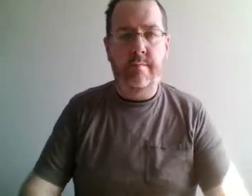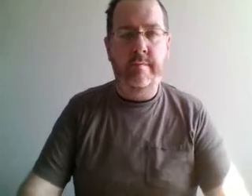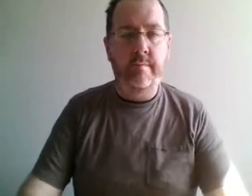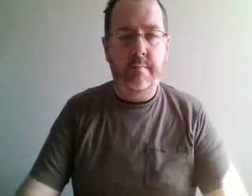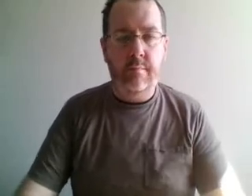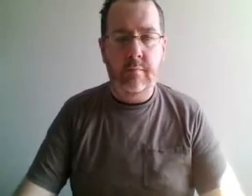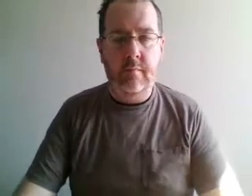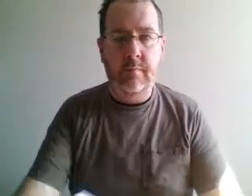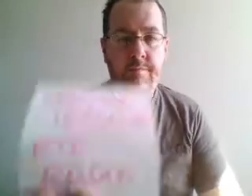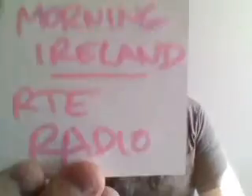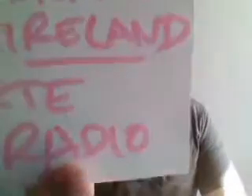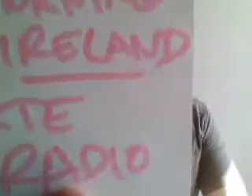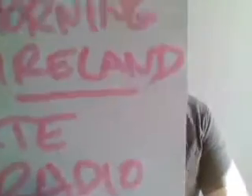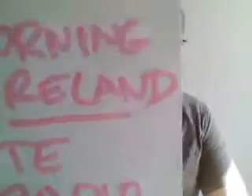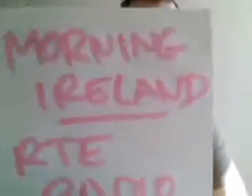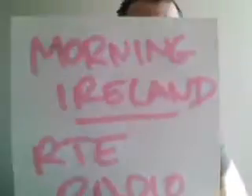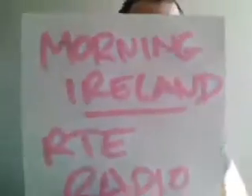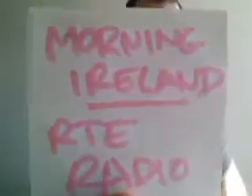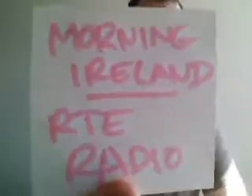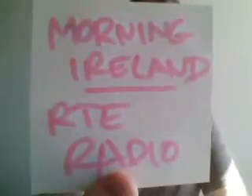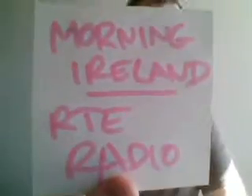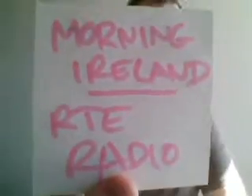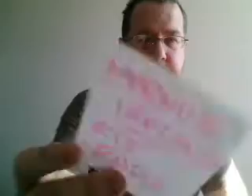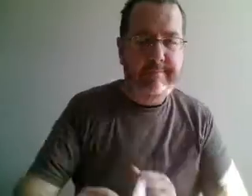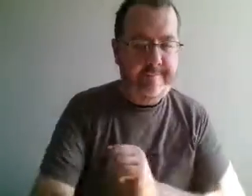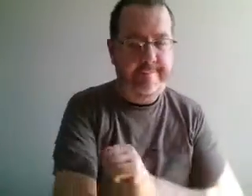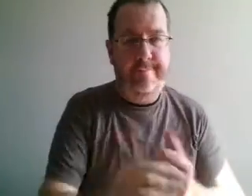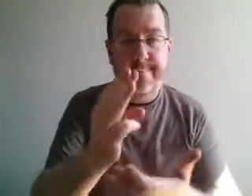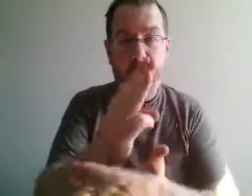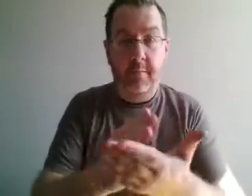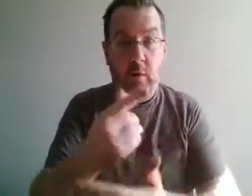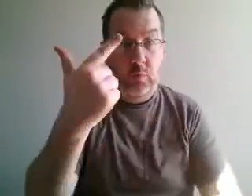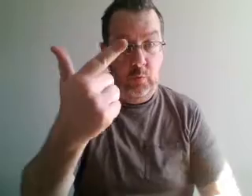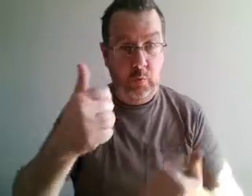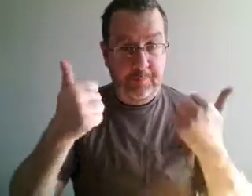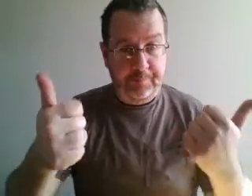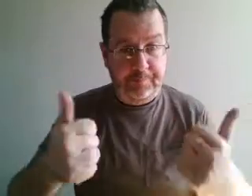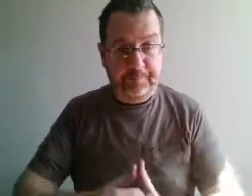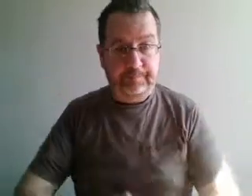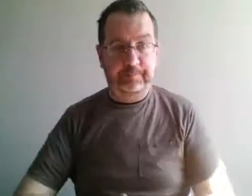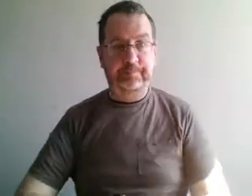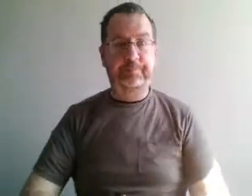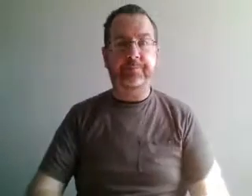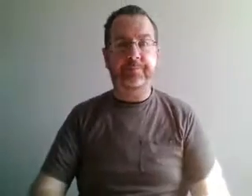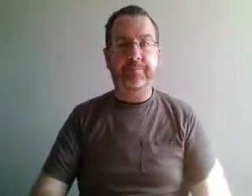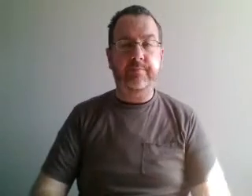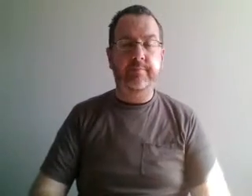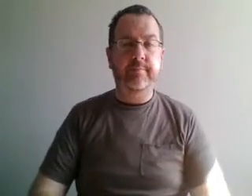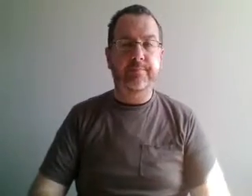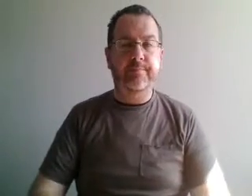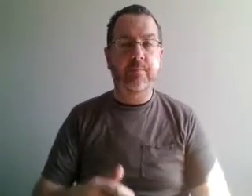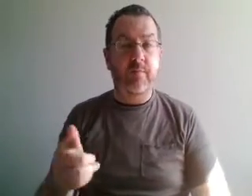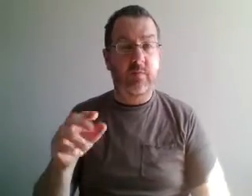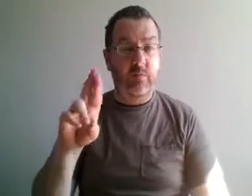rte.ie. Our panel of experts are going to try and answer as many of them between now and 9 o'clock, and then online on RTE News Now, Twitter and